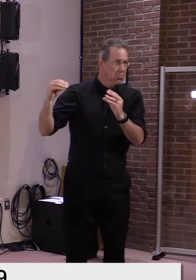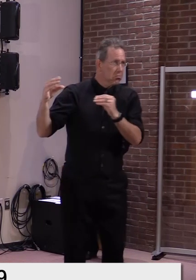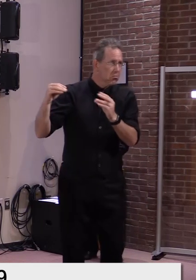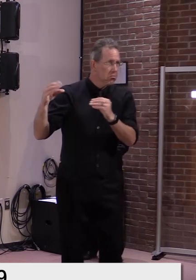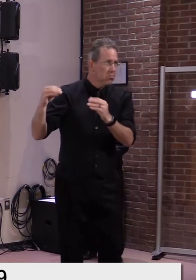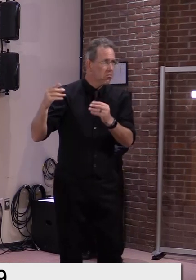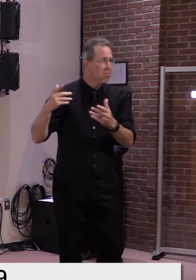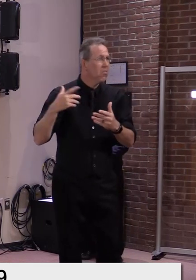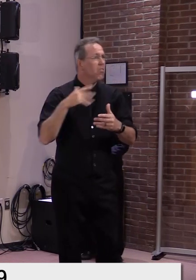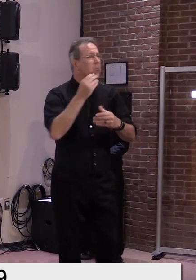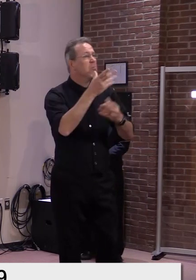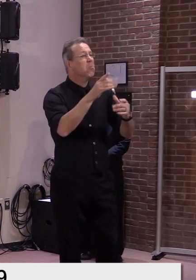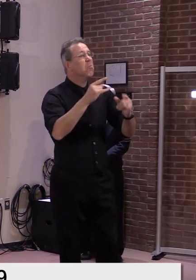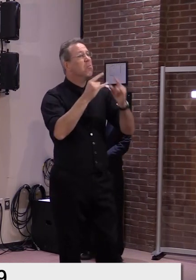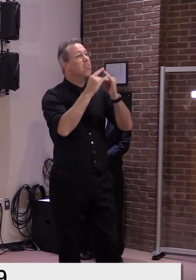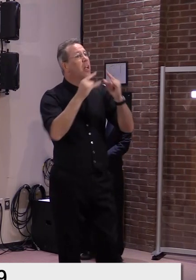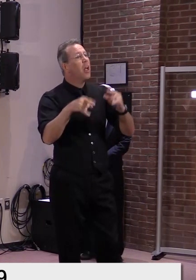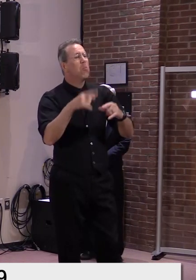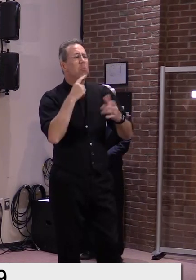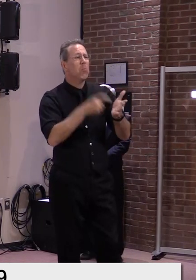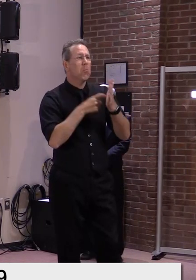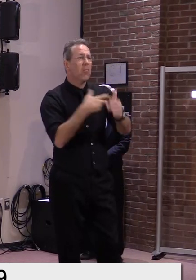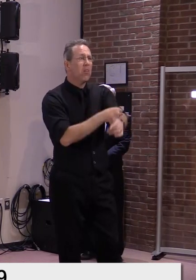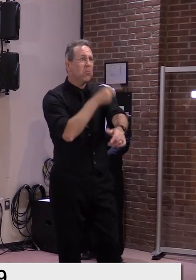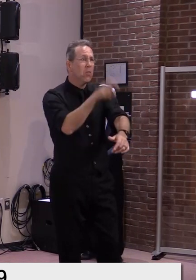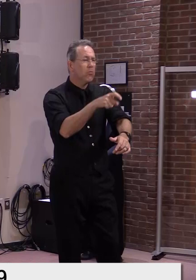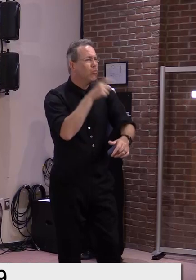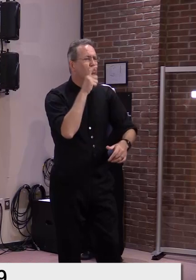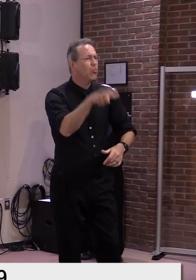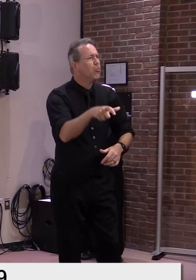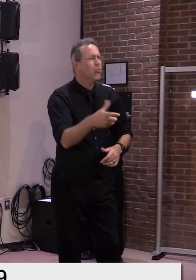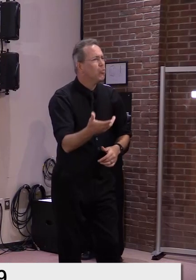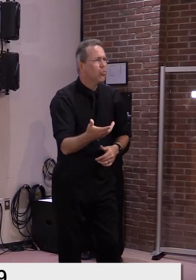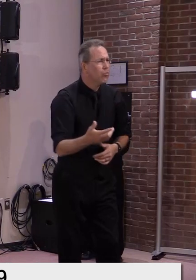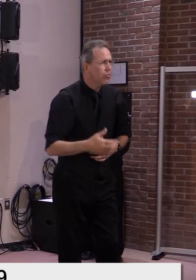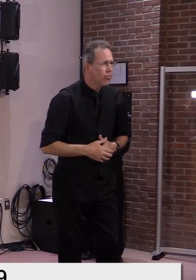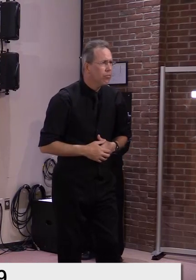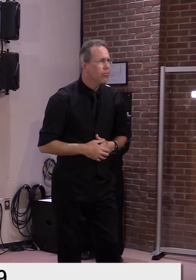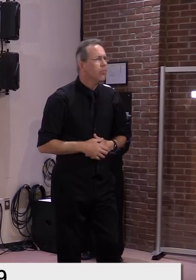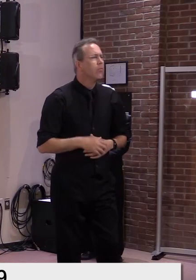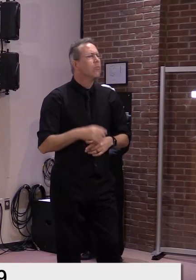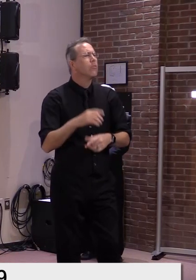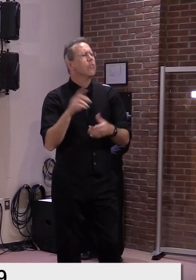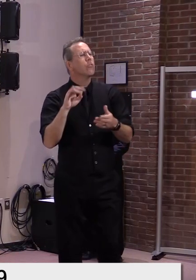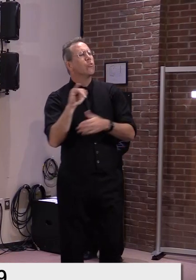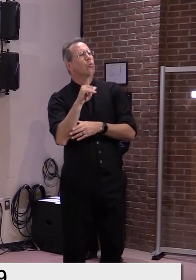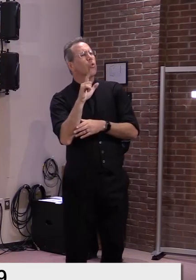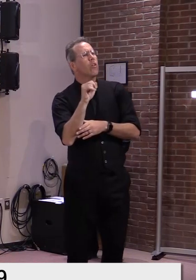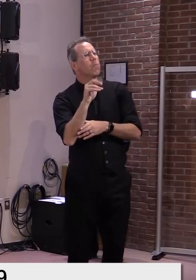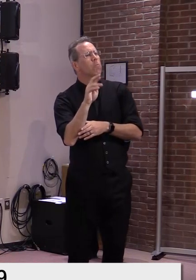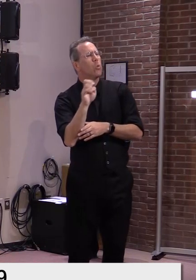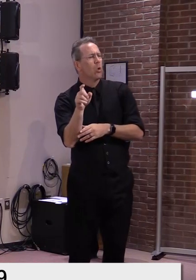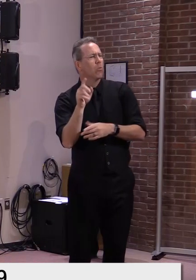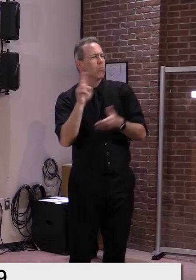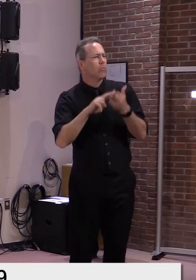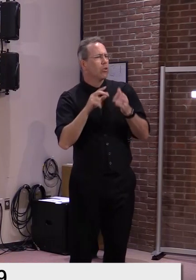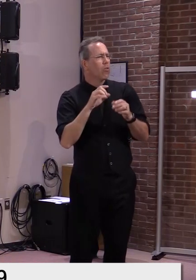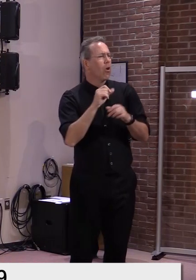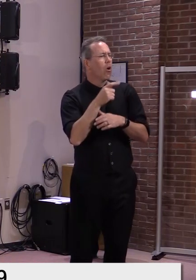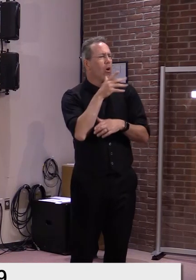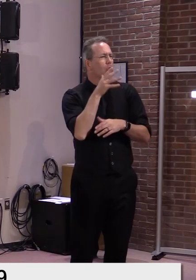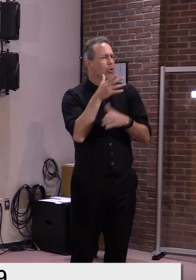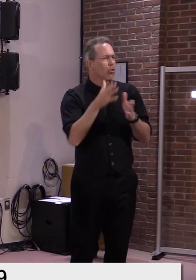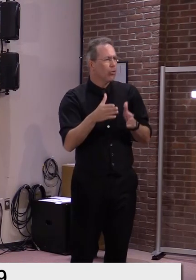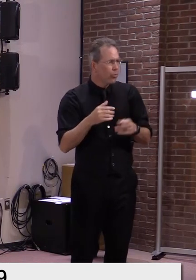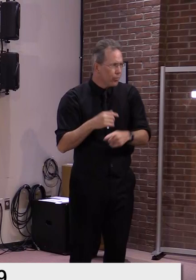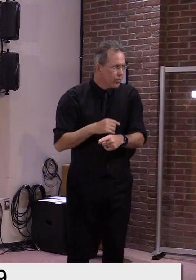I'm happy to, Governor. This is Secretary Moore. There is currently a summer camp guidance that